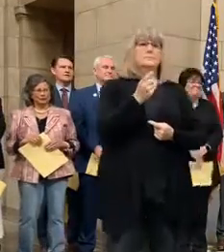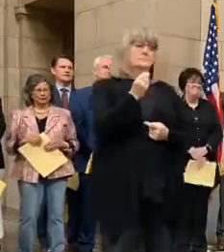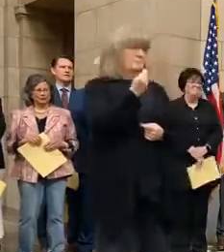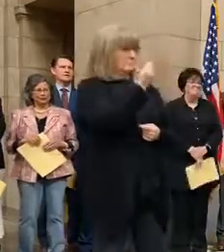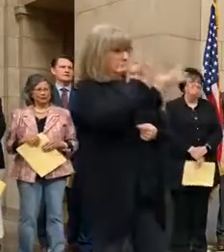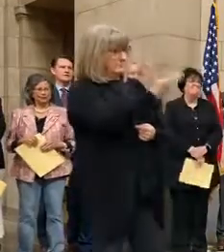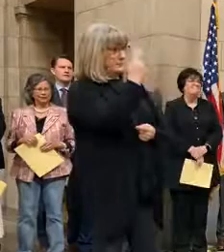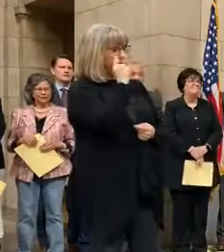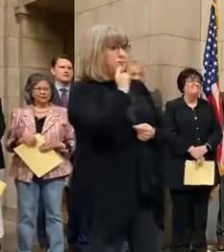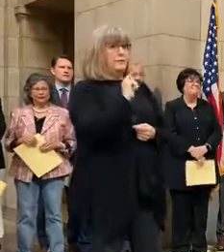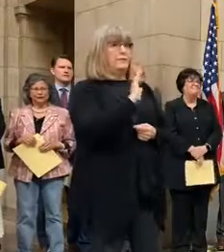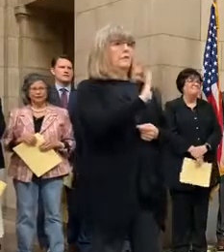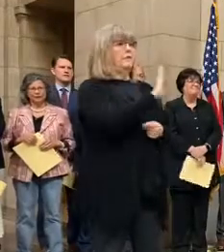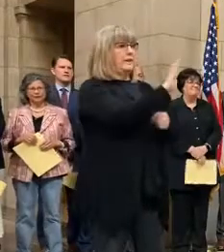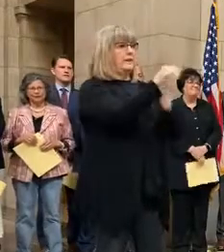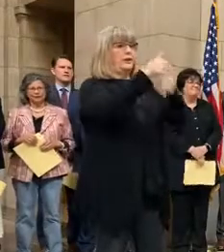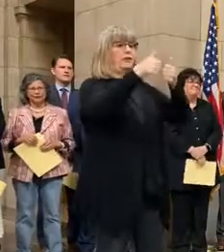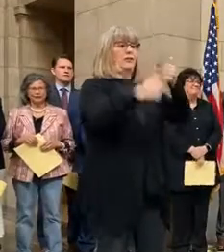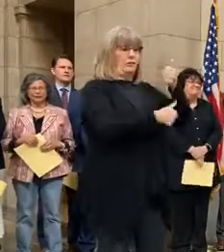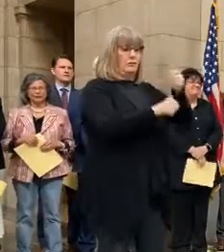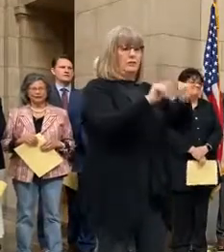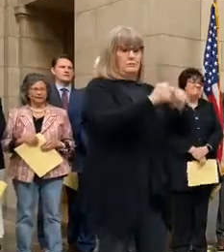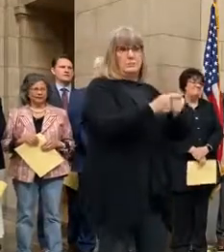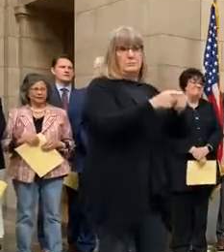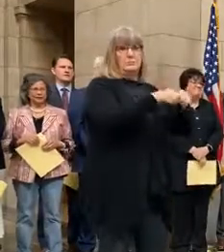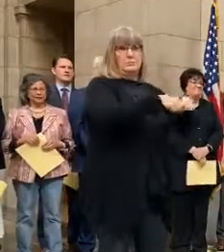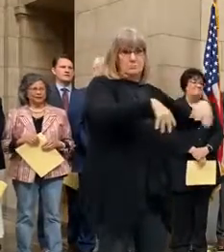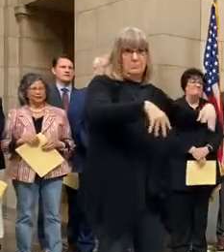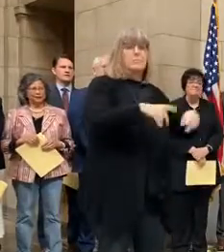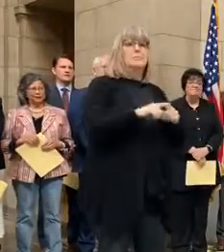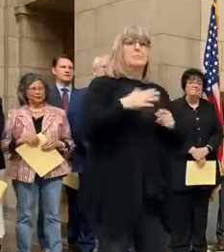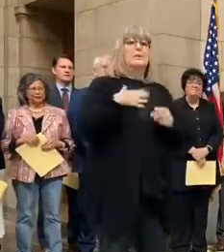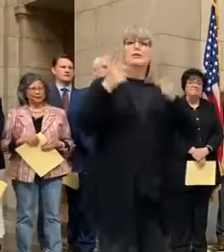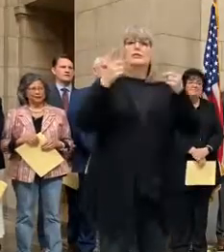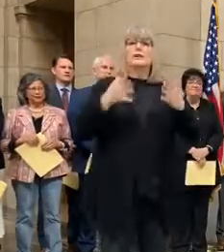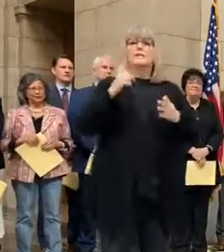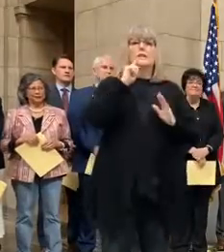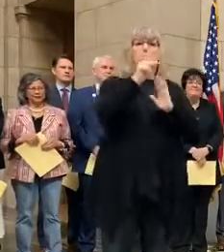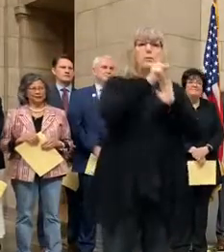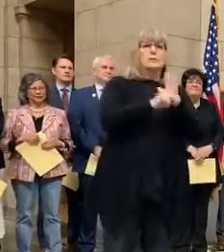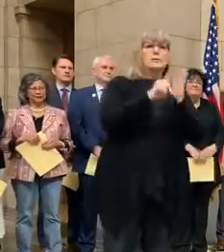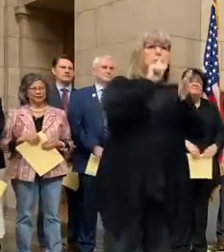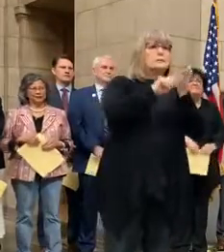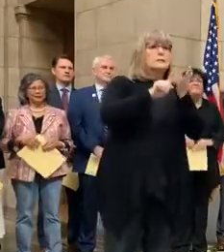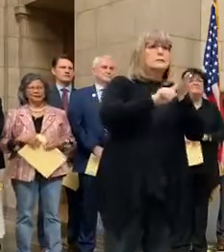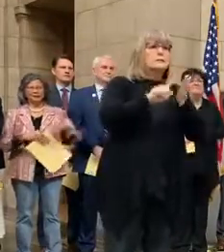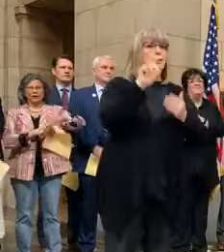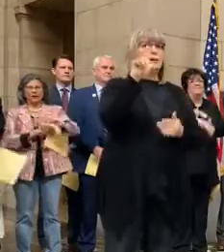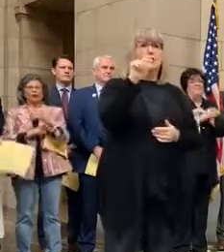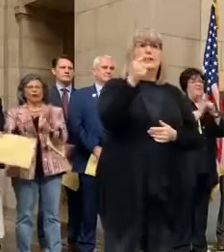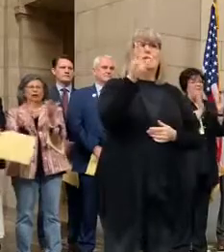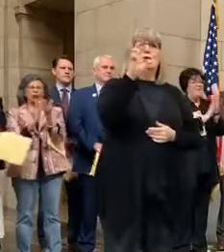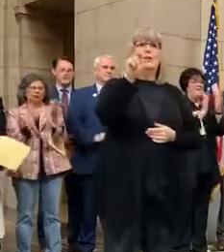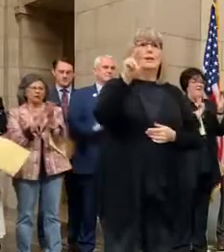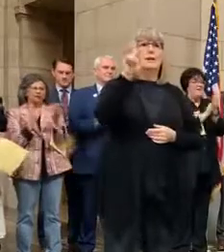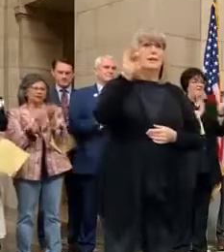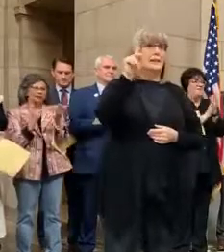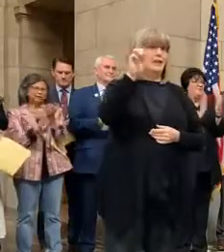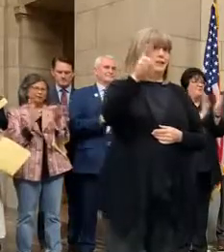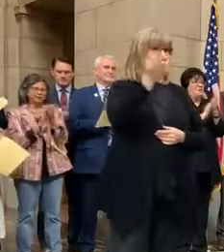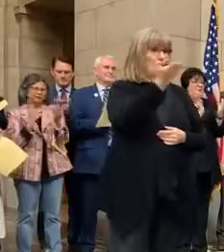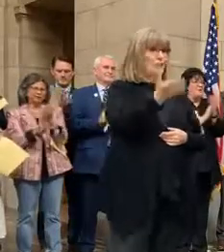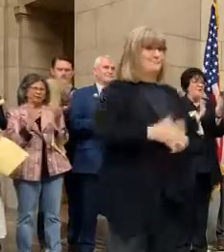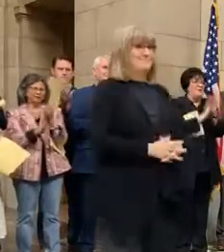on behalf of their teams because everybody worked very hard on this. But first of all, my director for the Policy Research Office, Lauren Kintner. Lauren, can you come up, please?